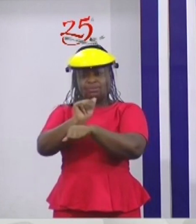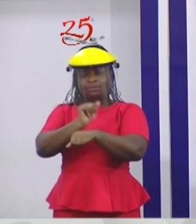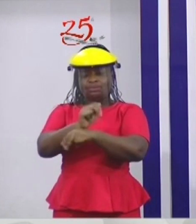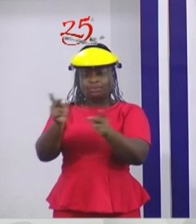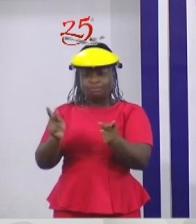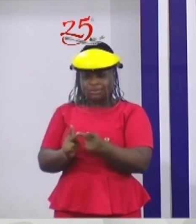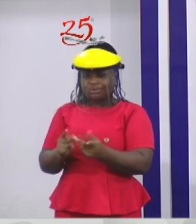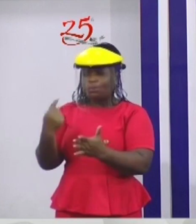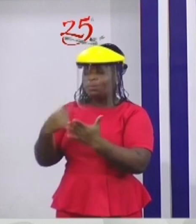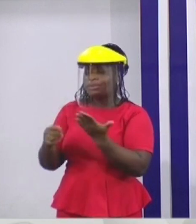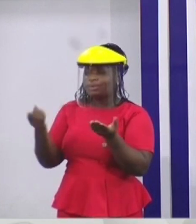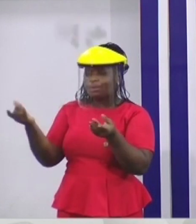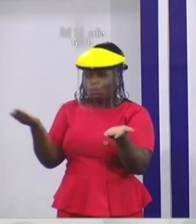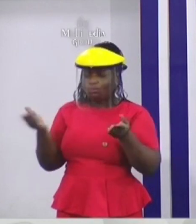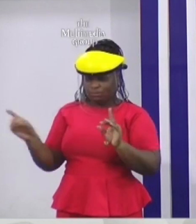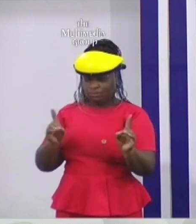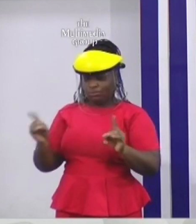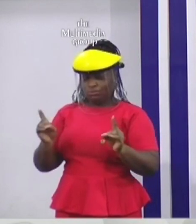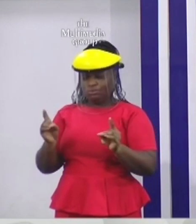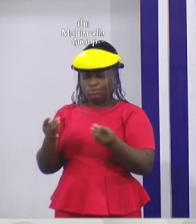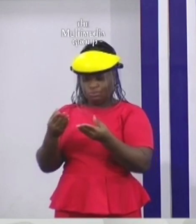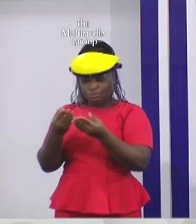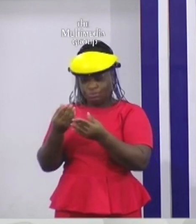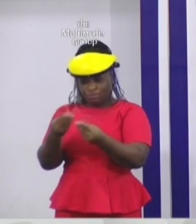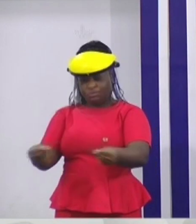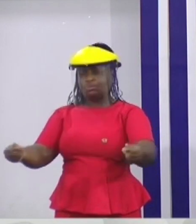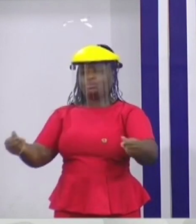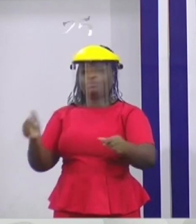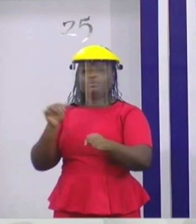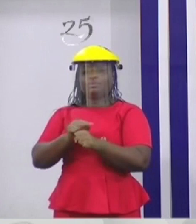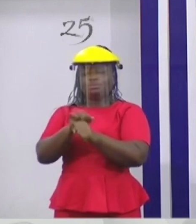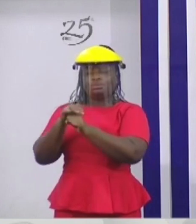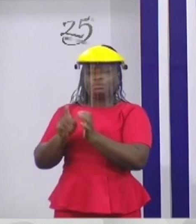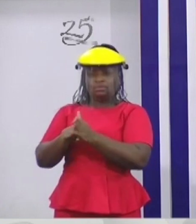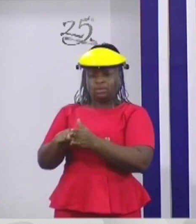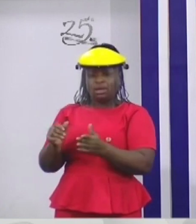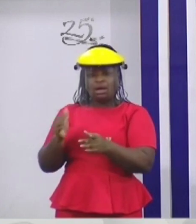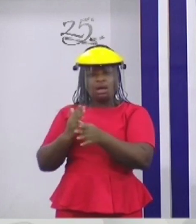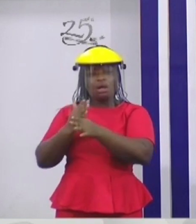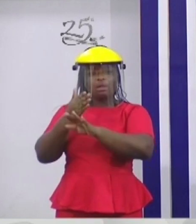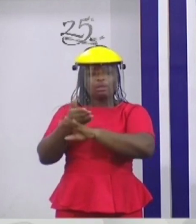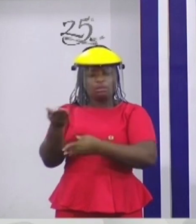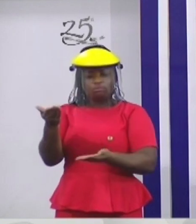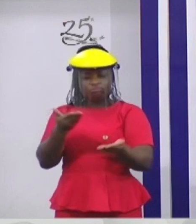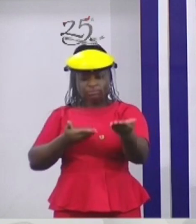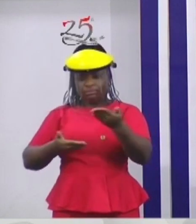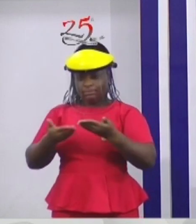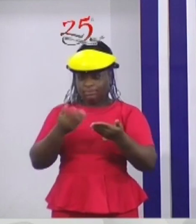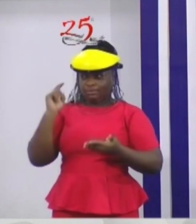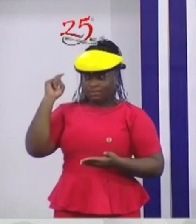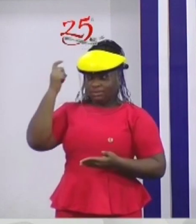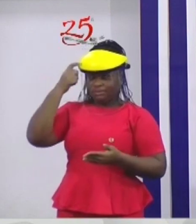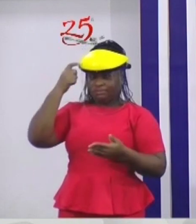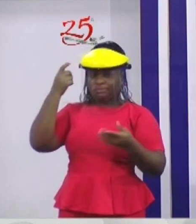would take to recover from the slowdown occasioned by the pandemic. After deliberations, the government decided as